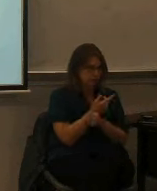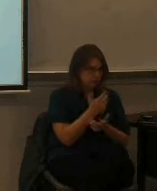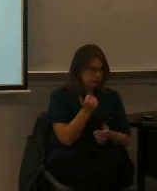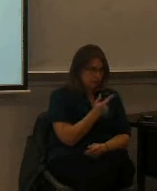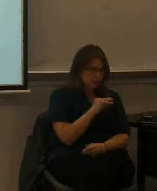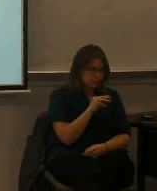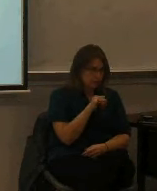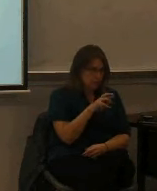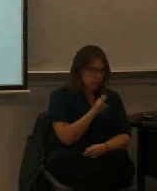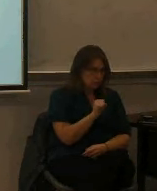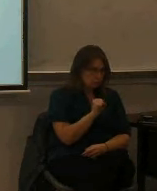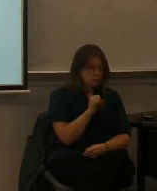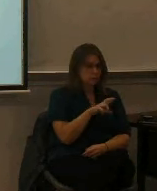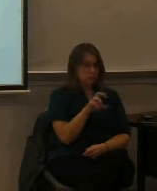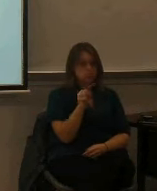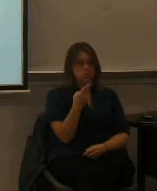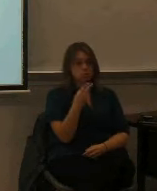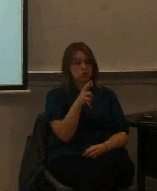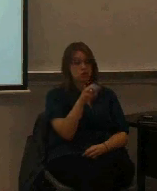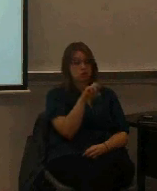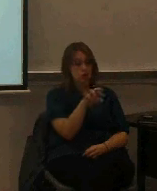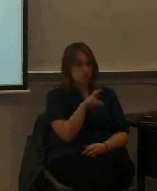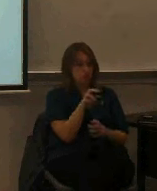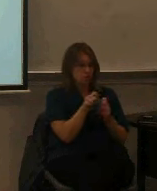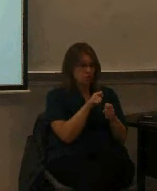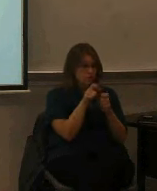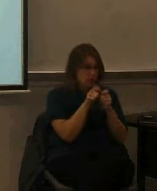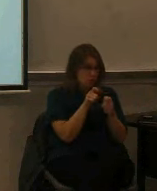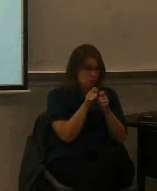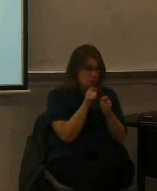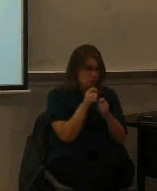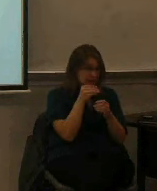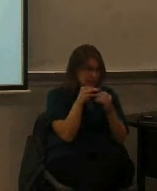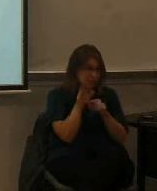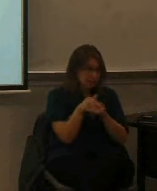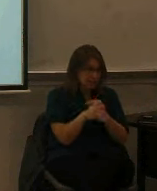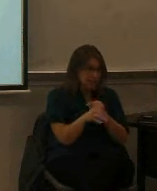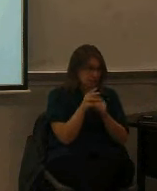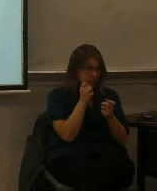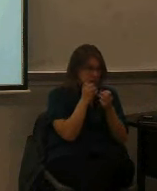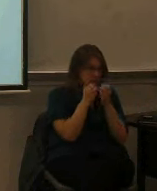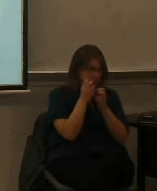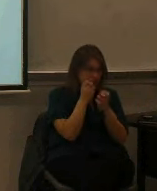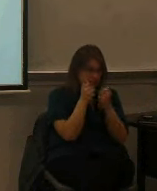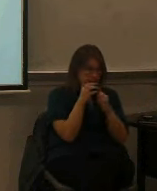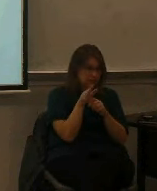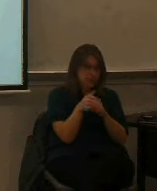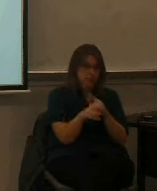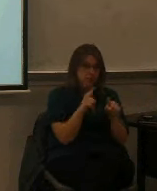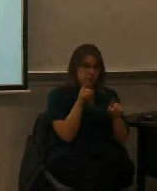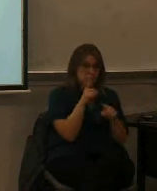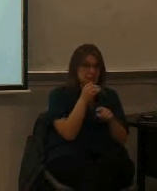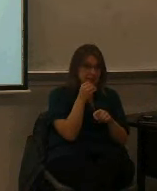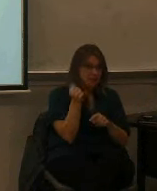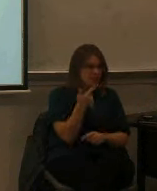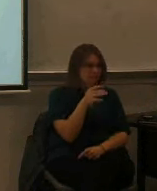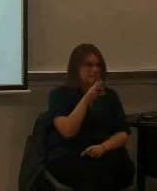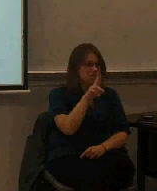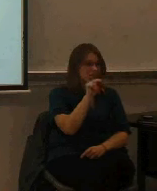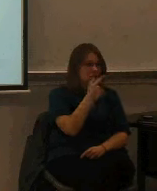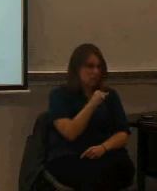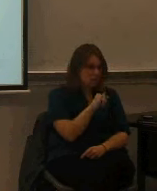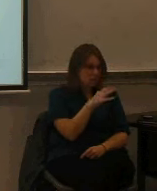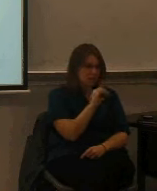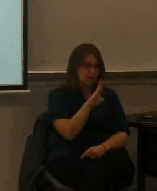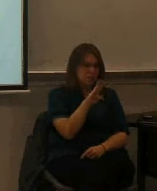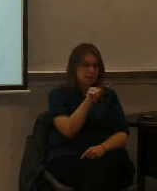eating it. Or a shredder, an organism that eats leaves. They're just chewing up the leaf, but what they're really eating is all the fungi and the